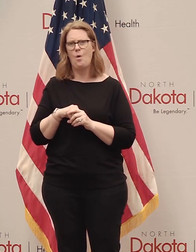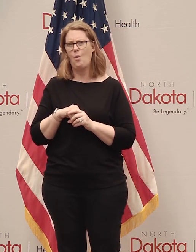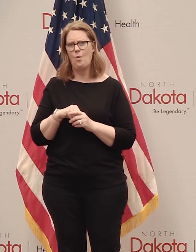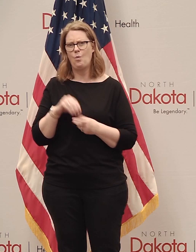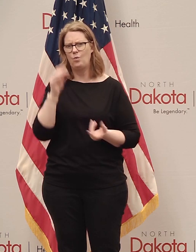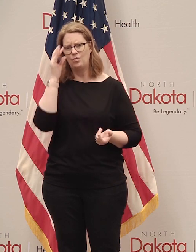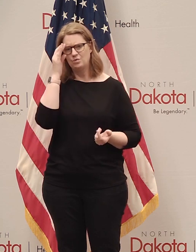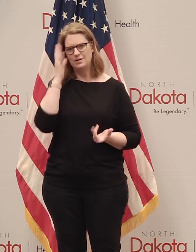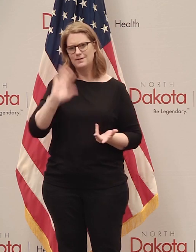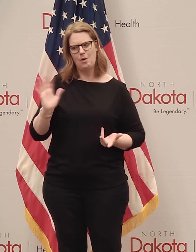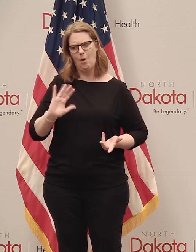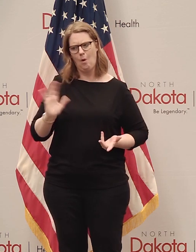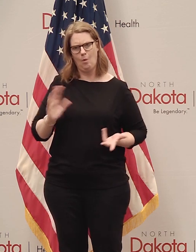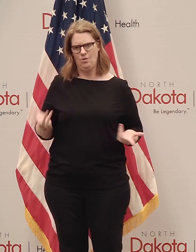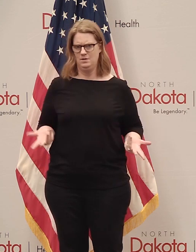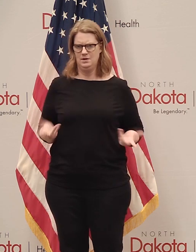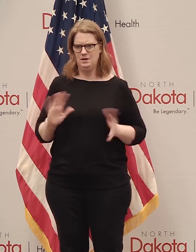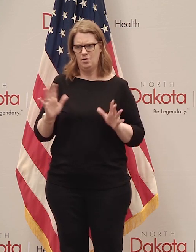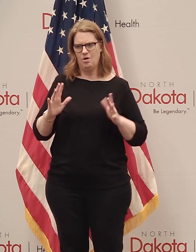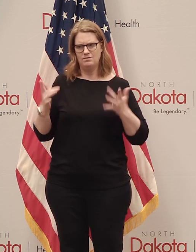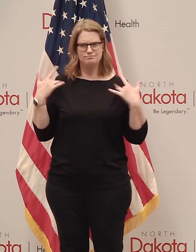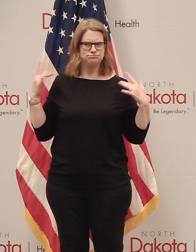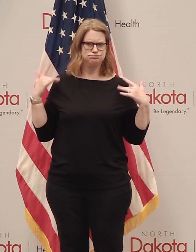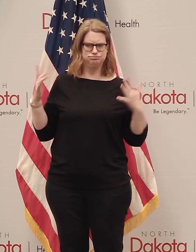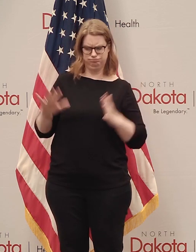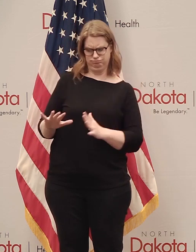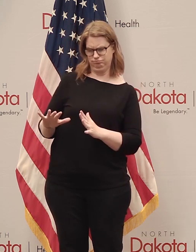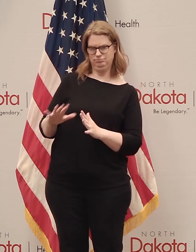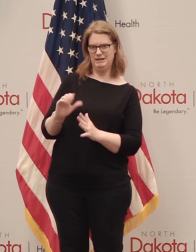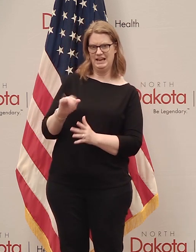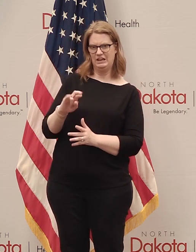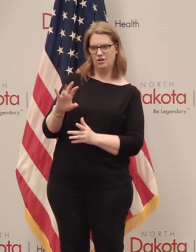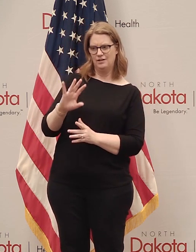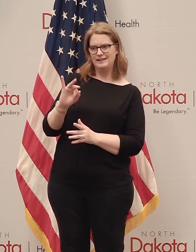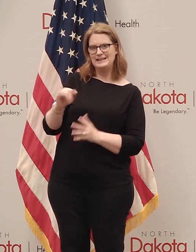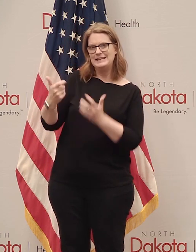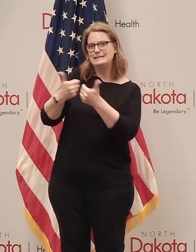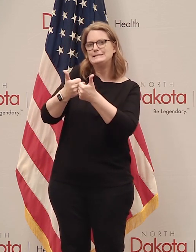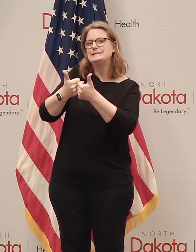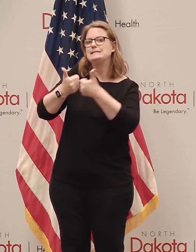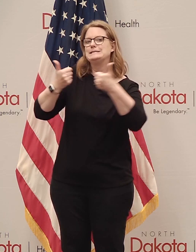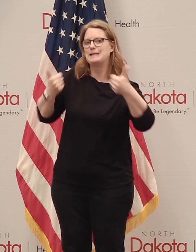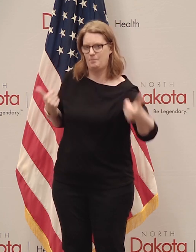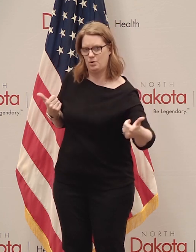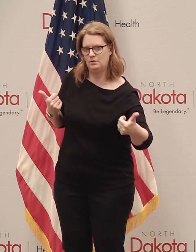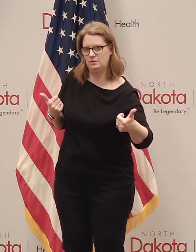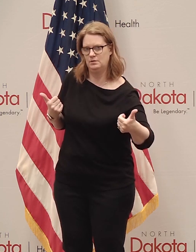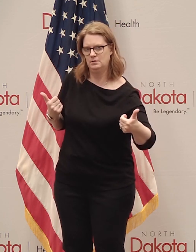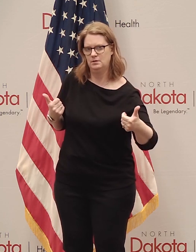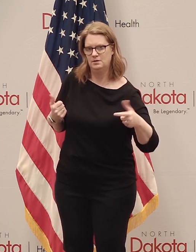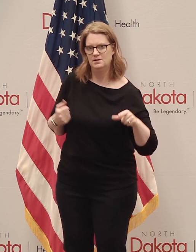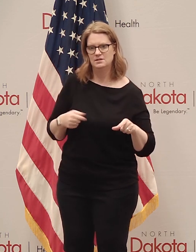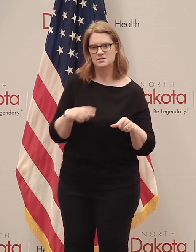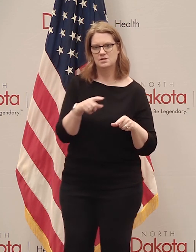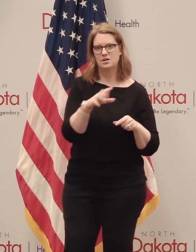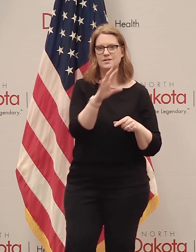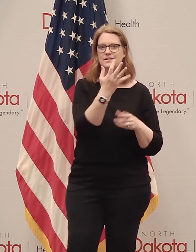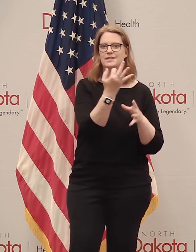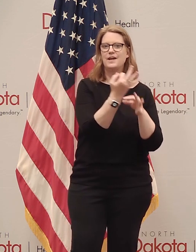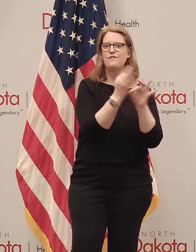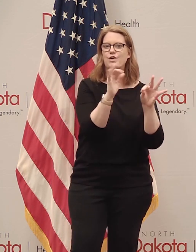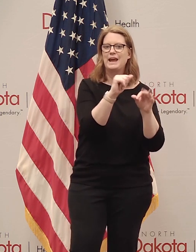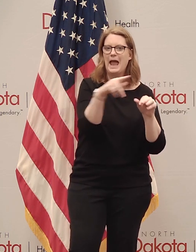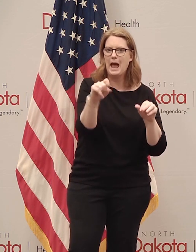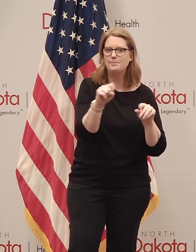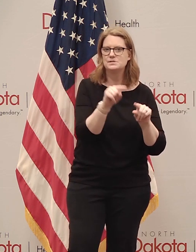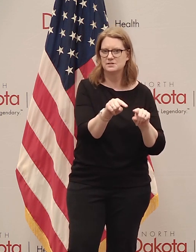commercial endeavor, which fuels, all the free apps that many of us enjoy on our phones. And so again, I'm smiling because